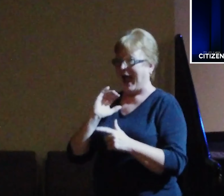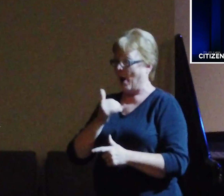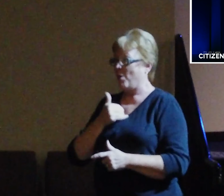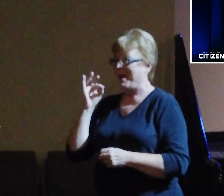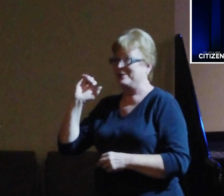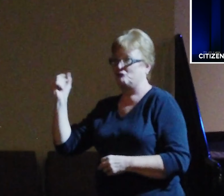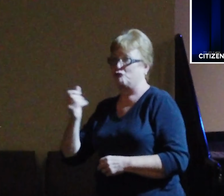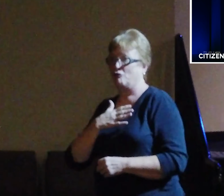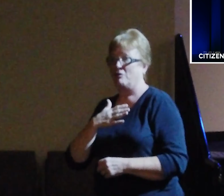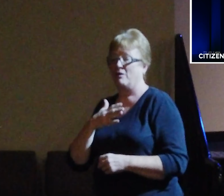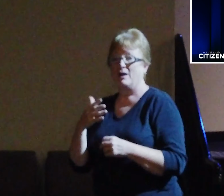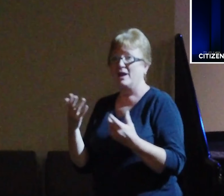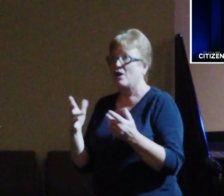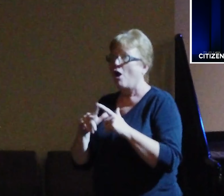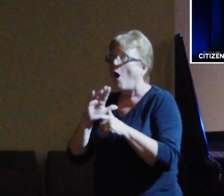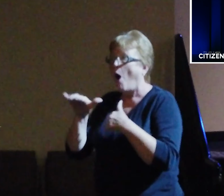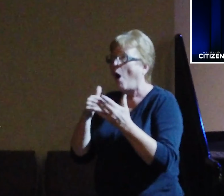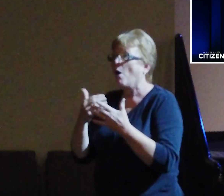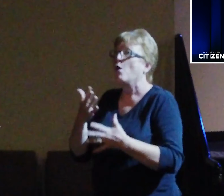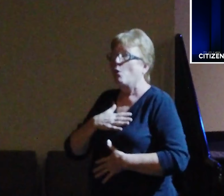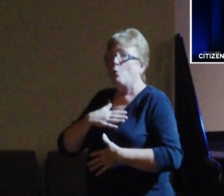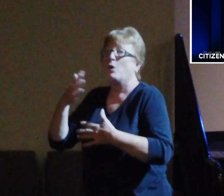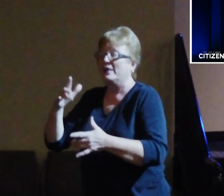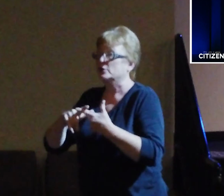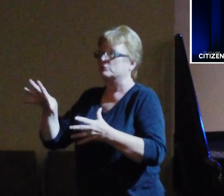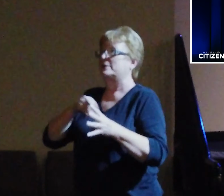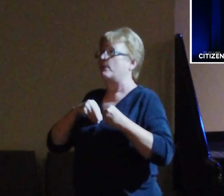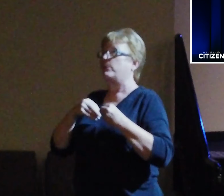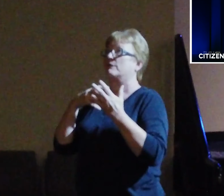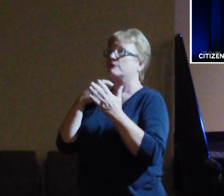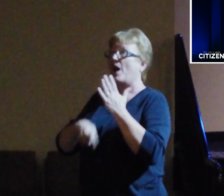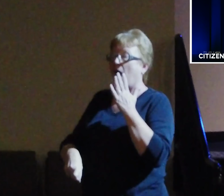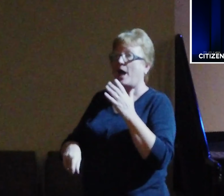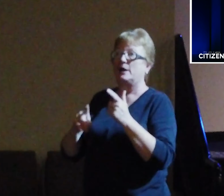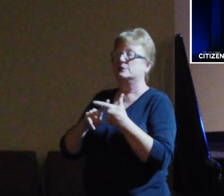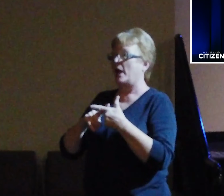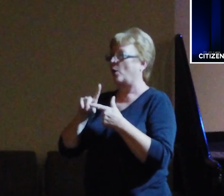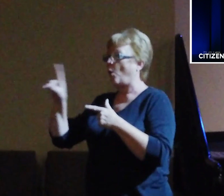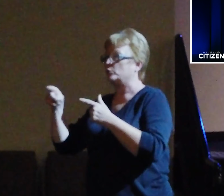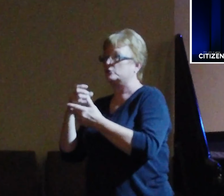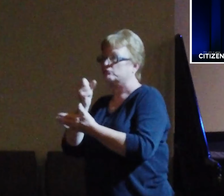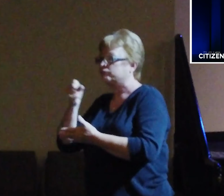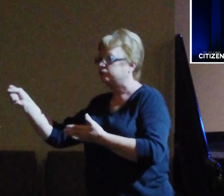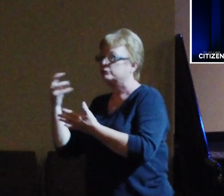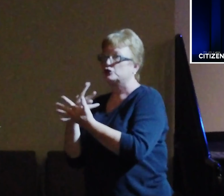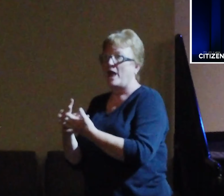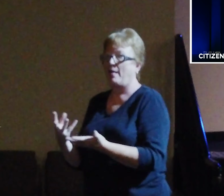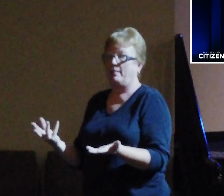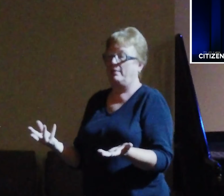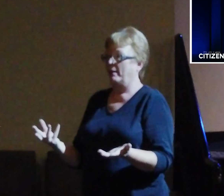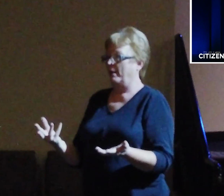All who have been willing to take fines and jail time, public humiliation and scrutiny,